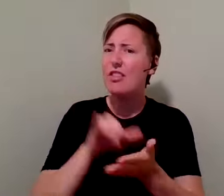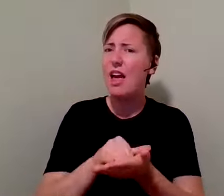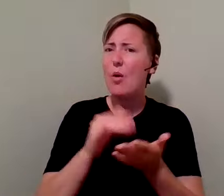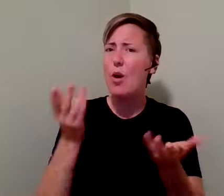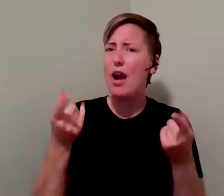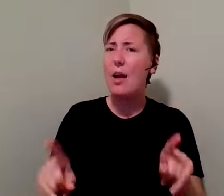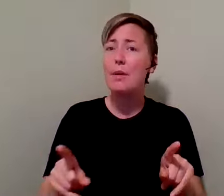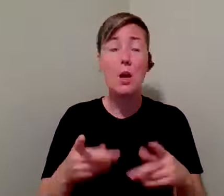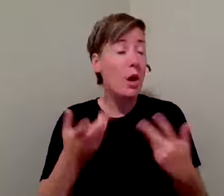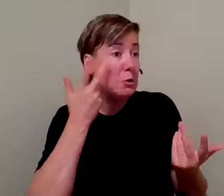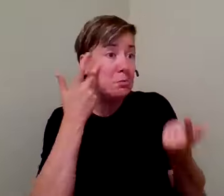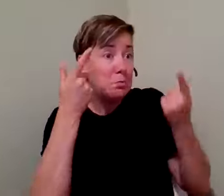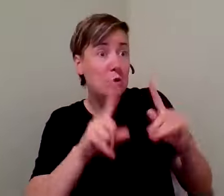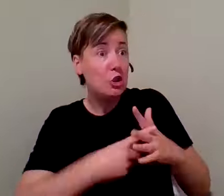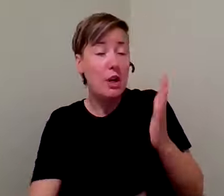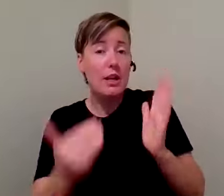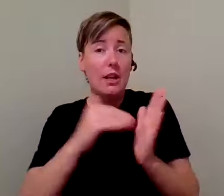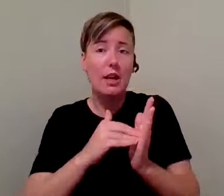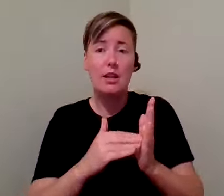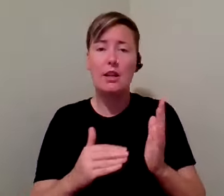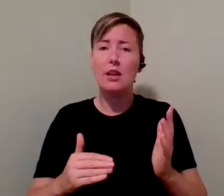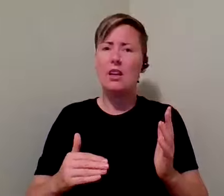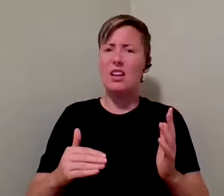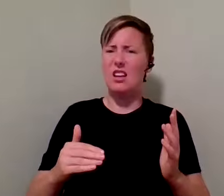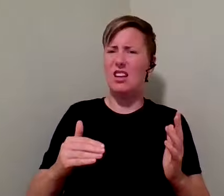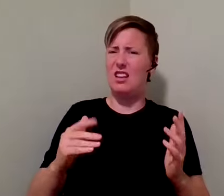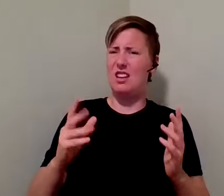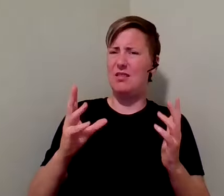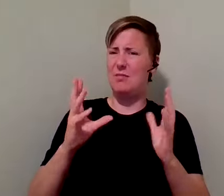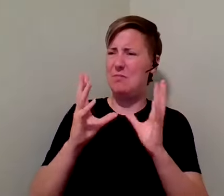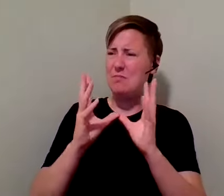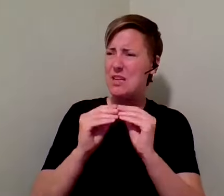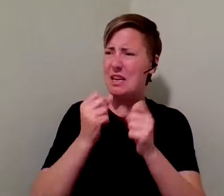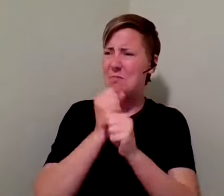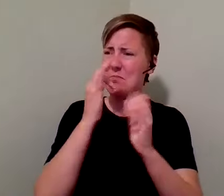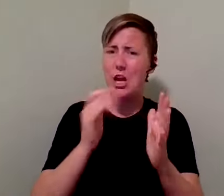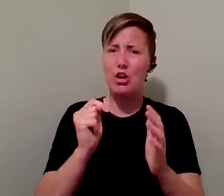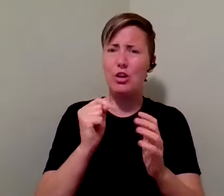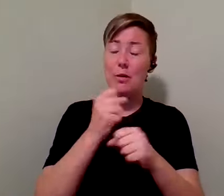it. What is this it that the meeting makers make? I'm really not sure what the it is that they made, but